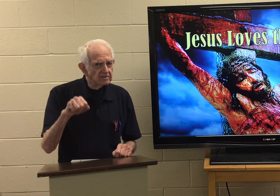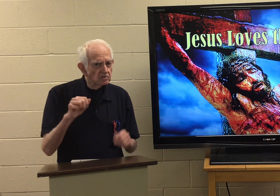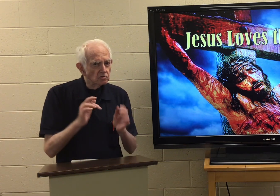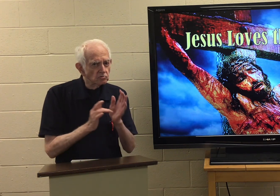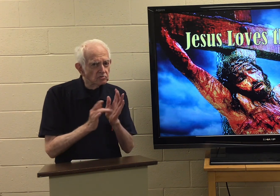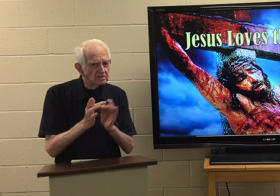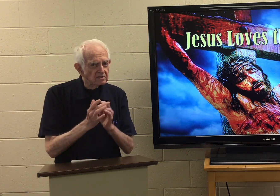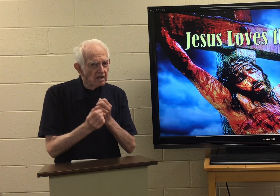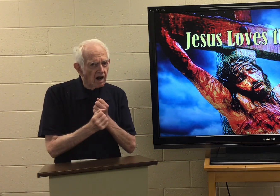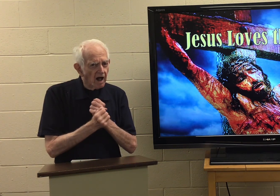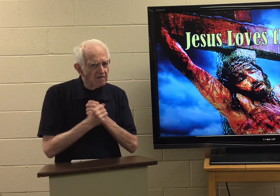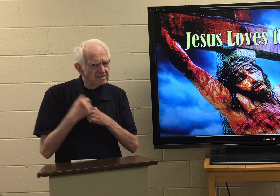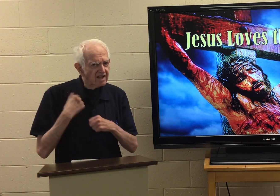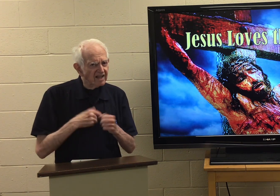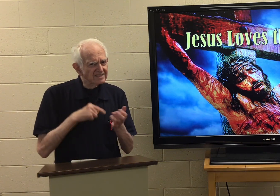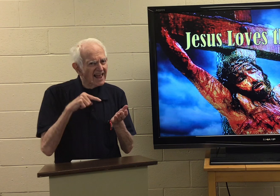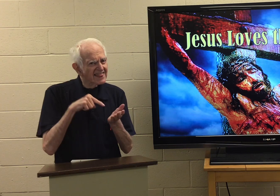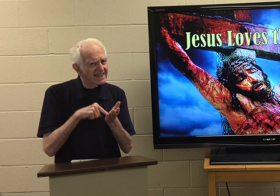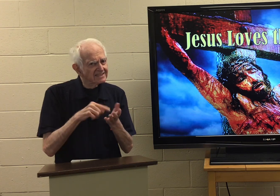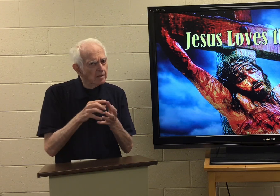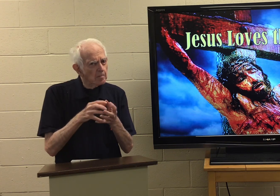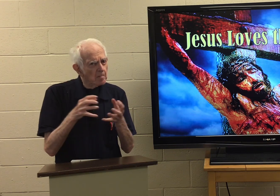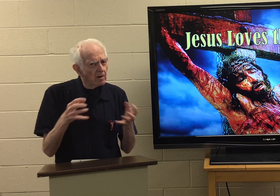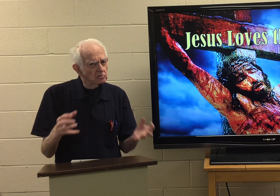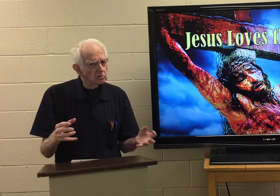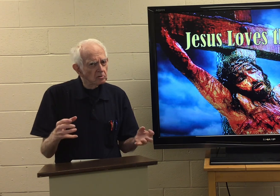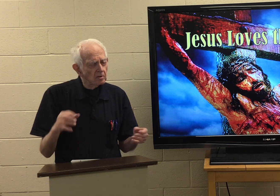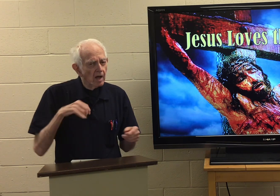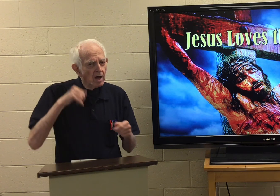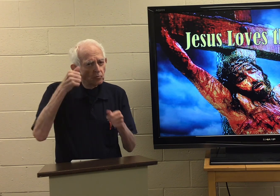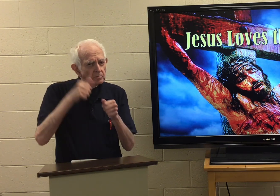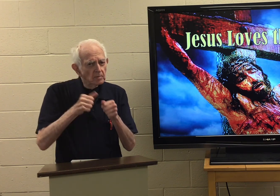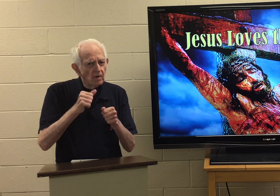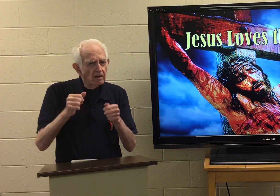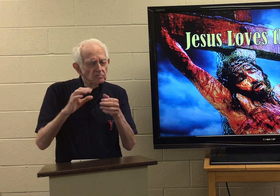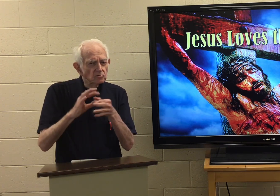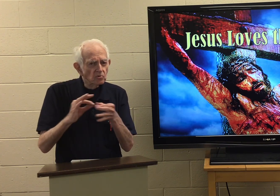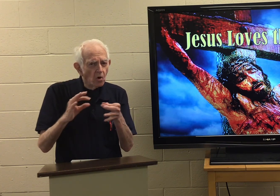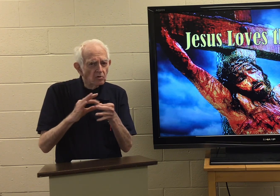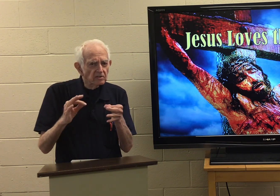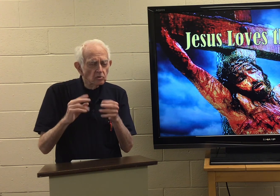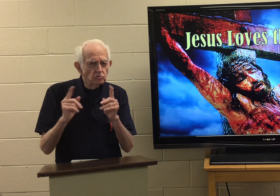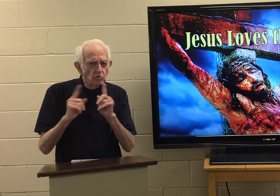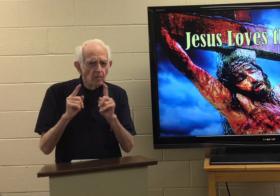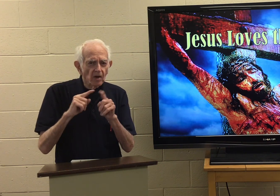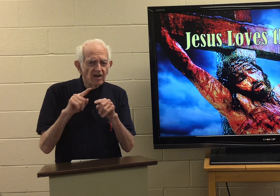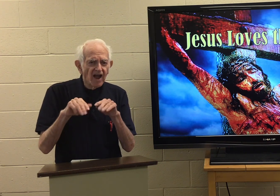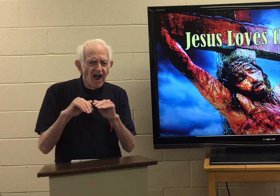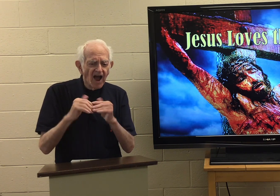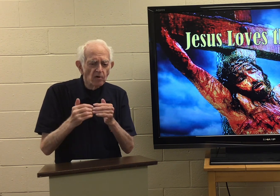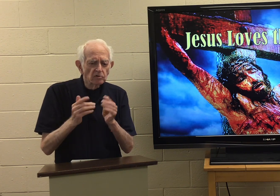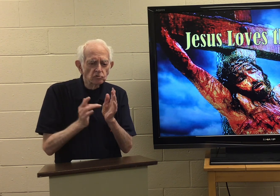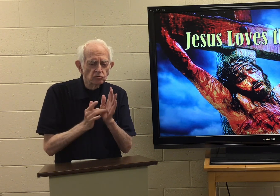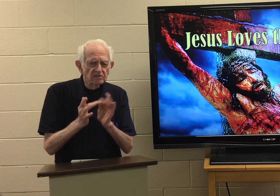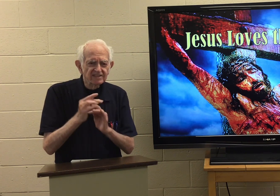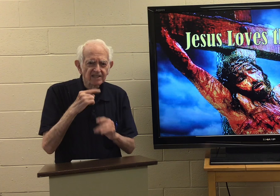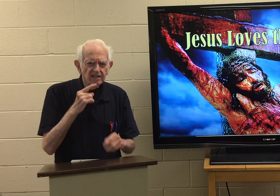Yes, Jesus loves us this much. I remember a story talking about how Jesus